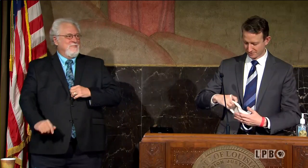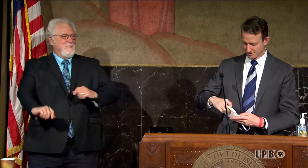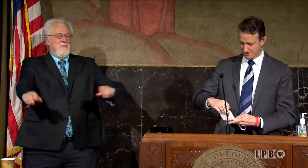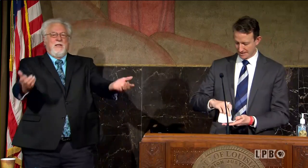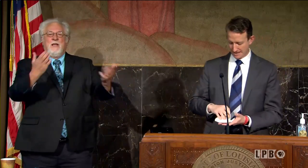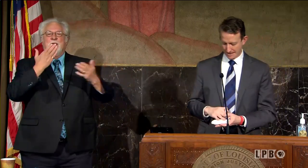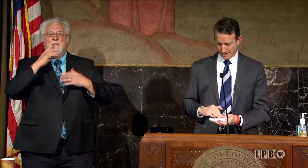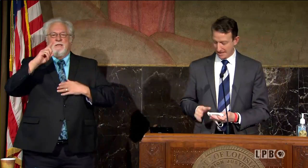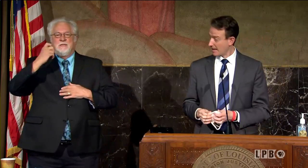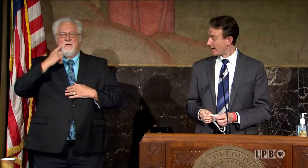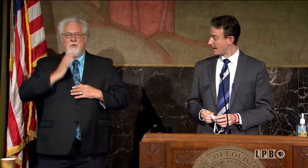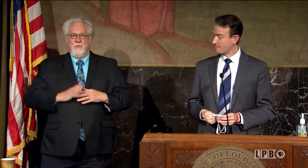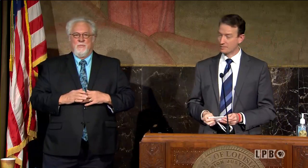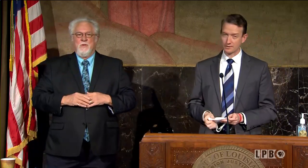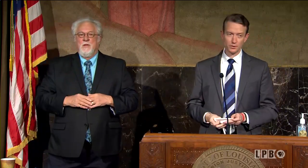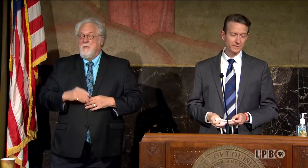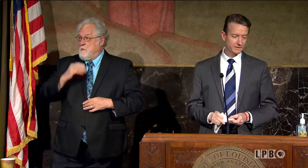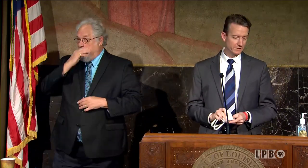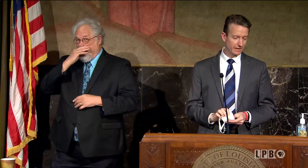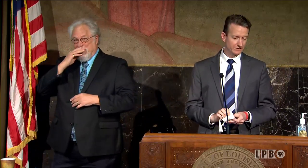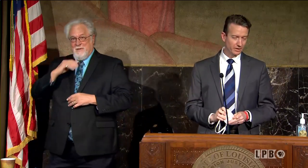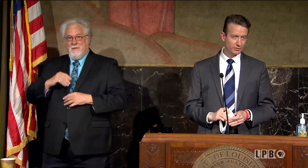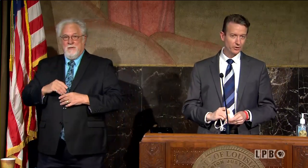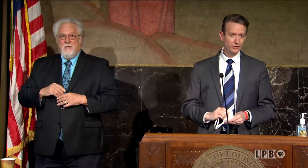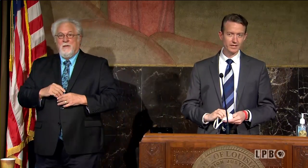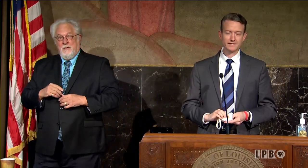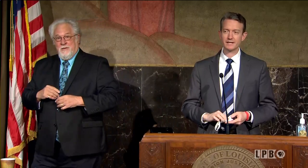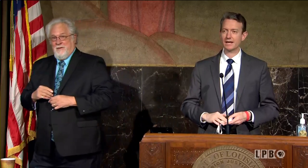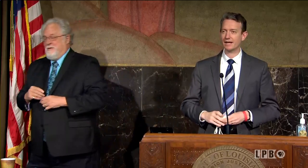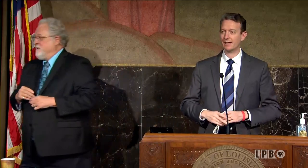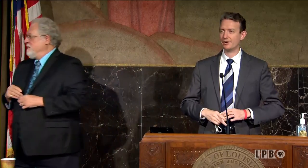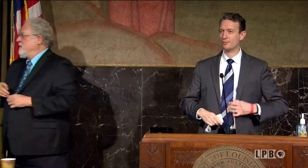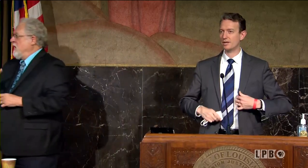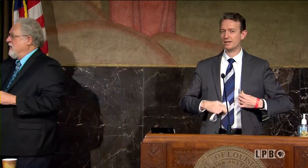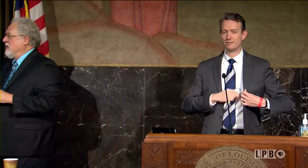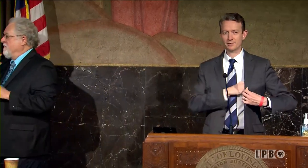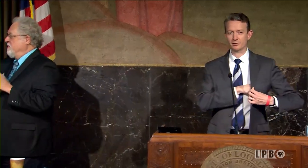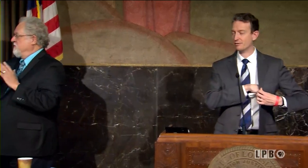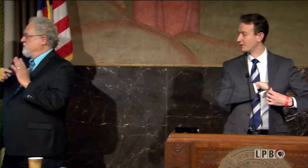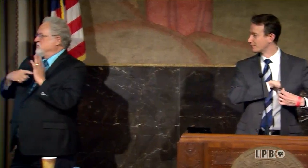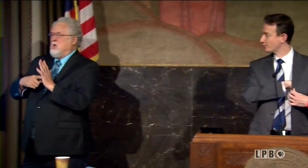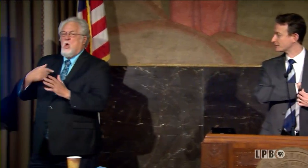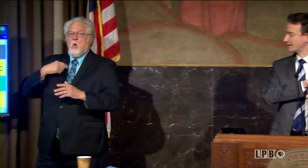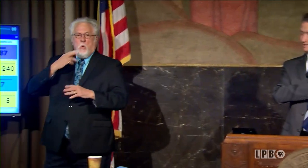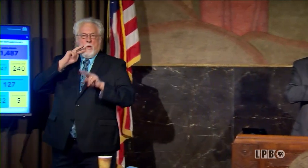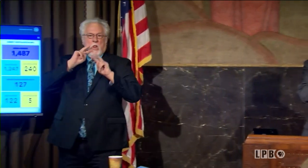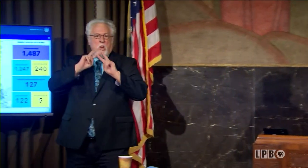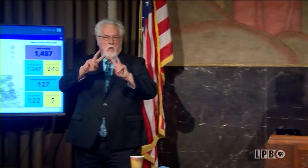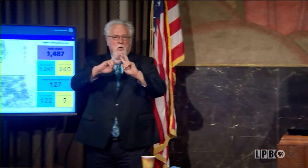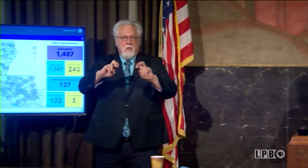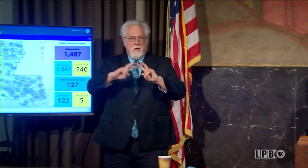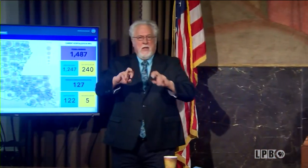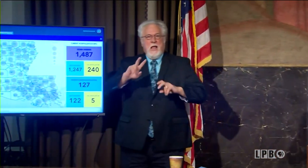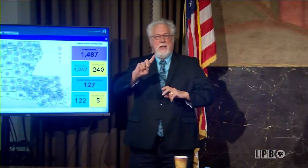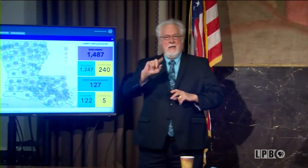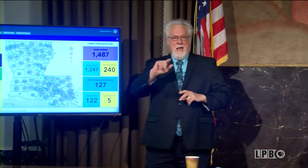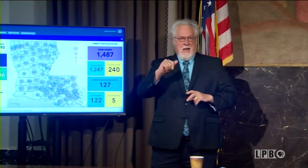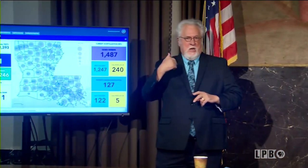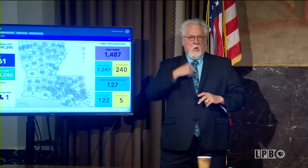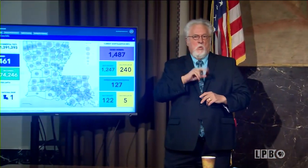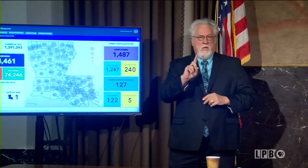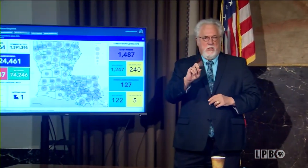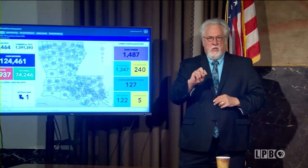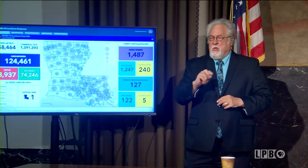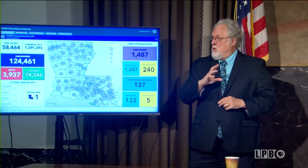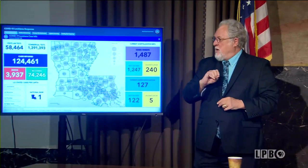Thank you, Governor. So as the Governor noted, we have been looking very closely at the data, as we always do,